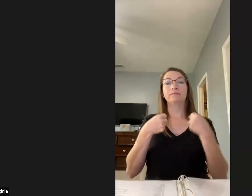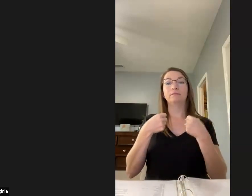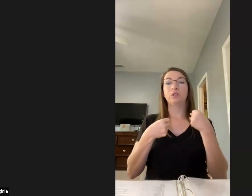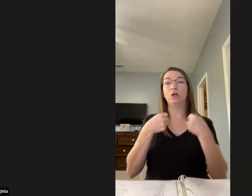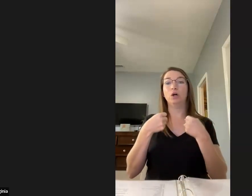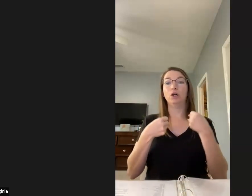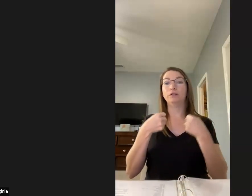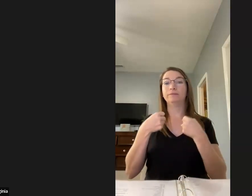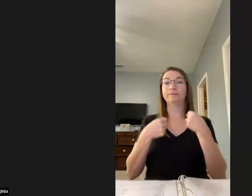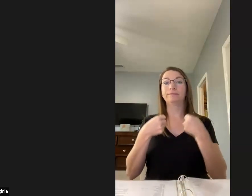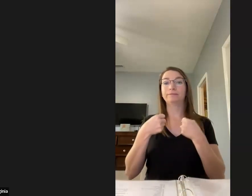car.